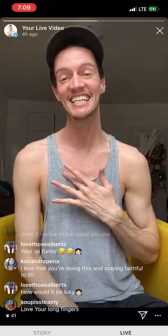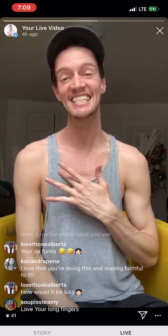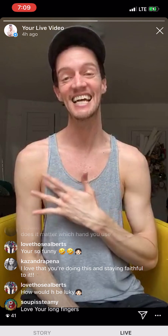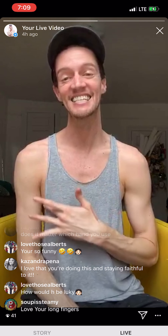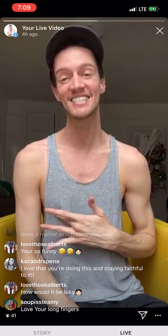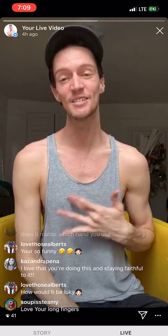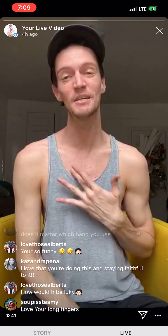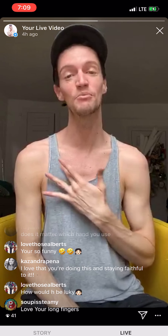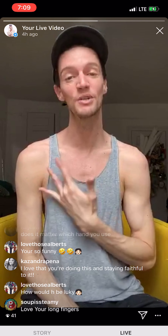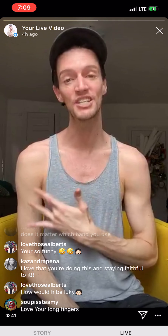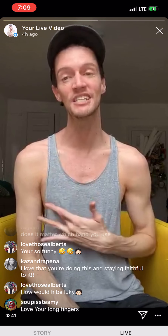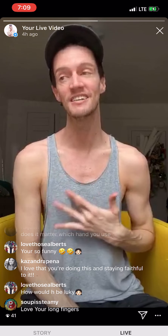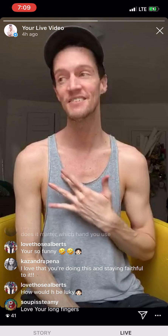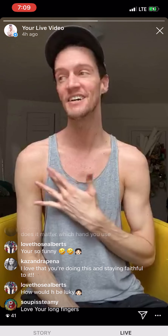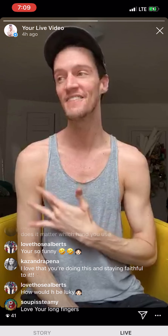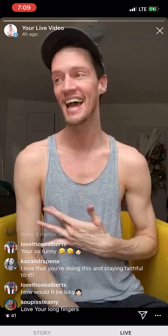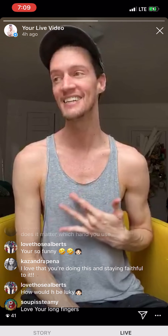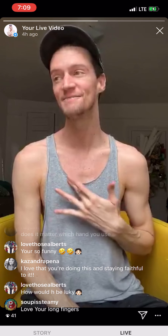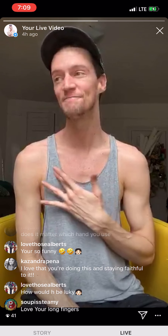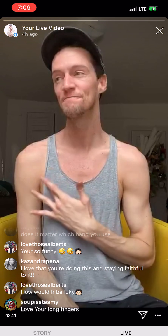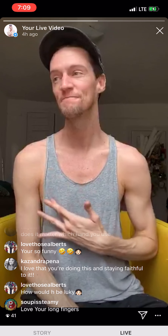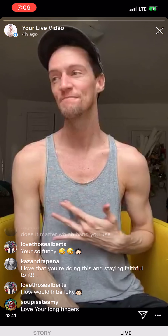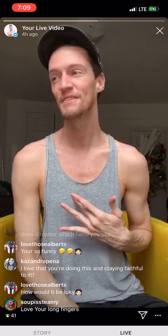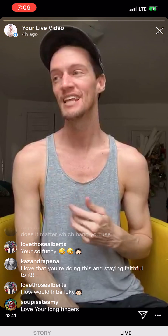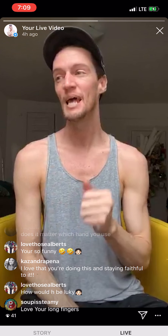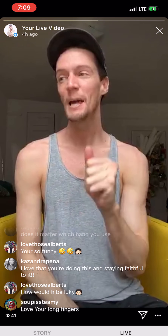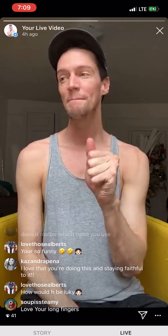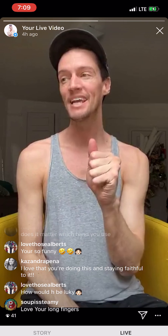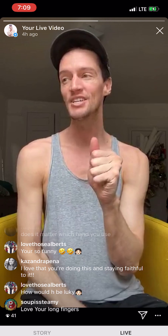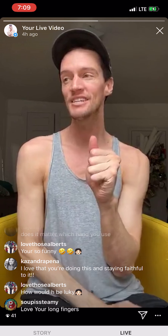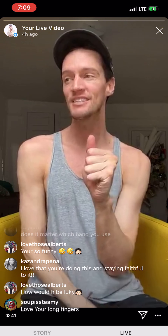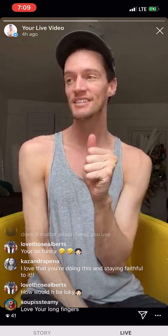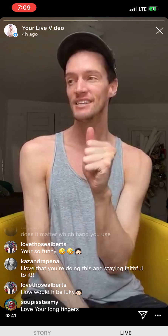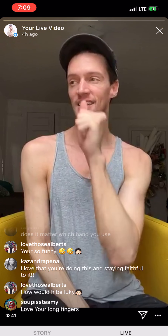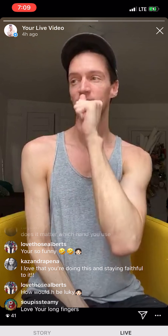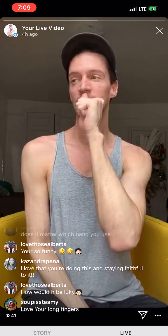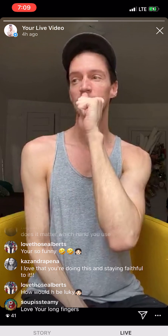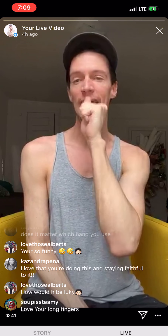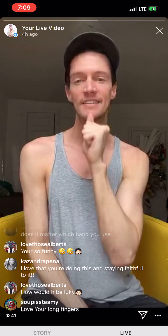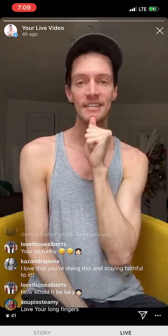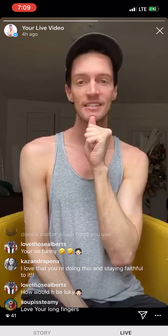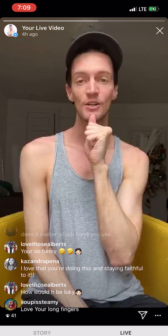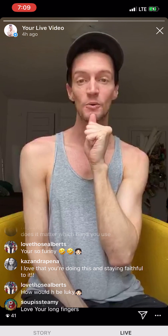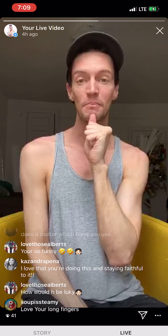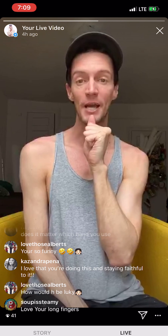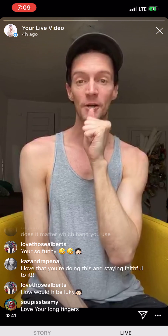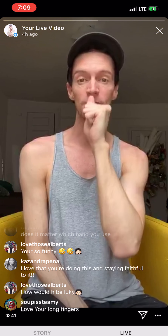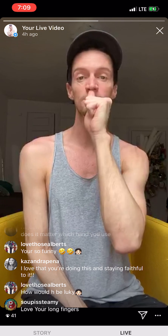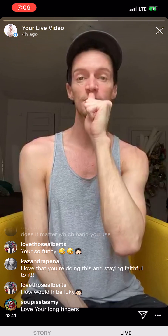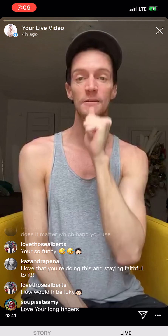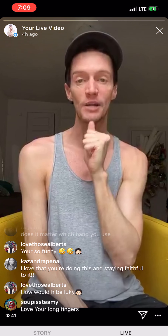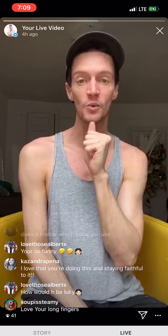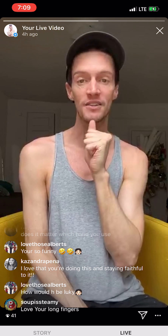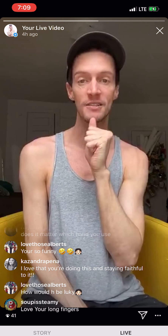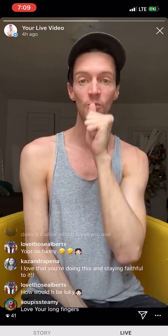nice to be appreciative of that. Patience. Patient or bear. To bear with someone.